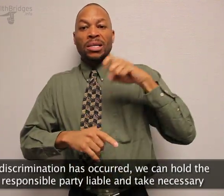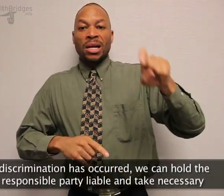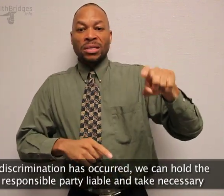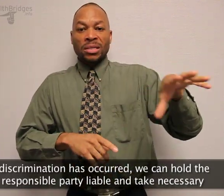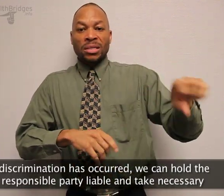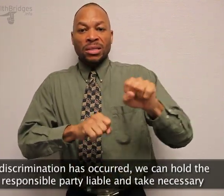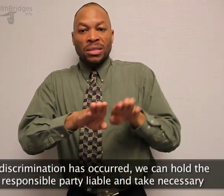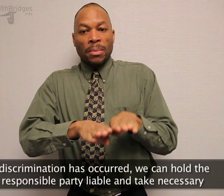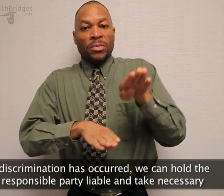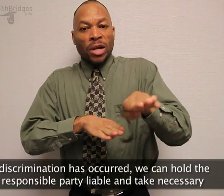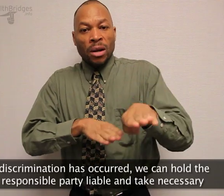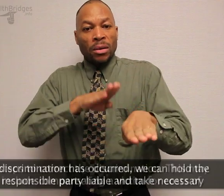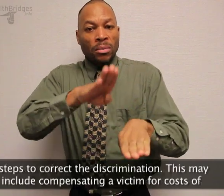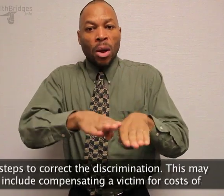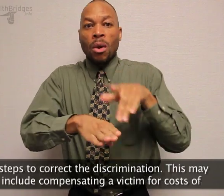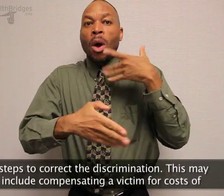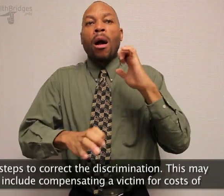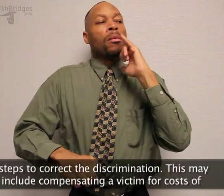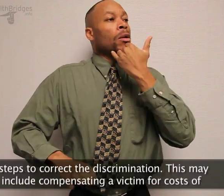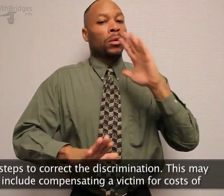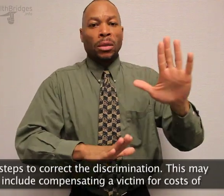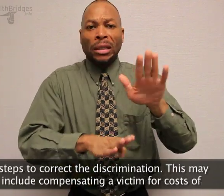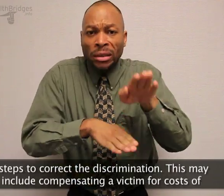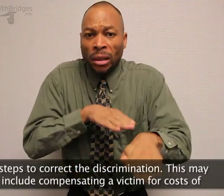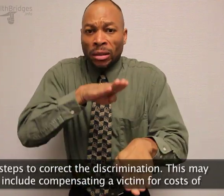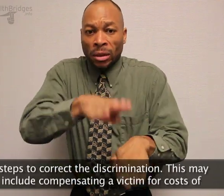and take necessary steps to correct the discrimination.